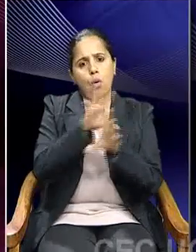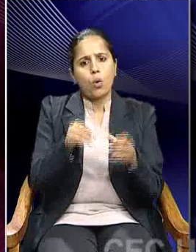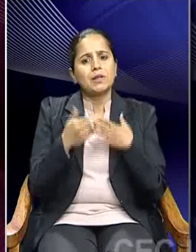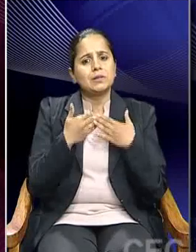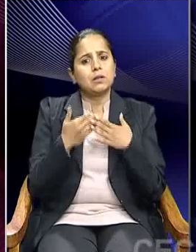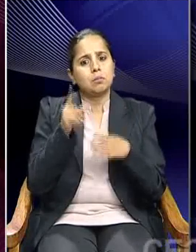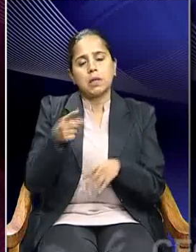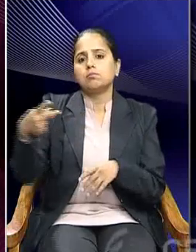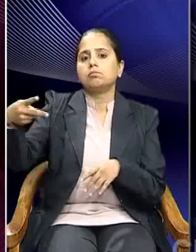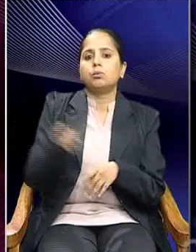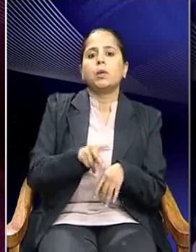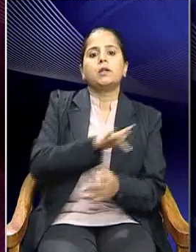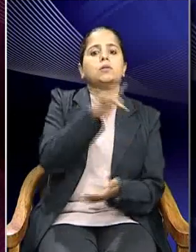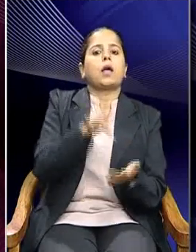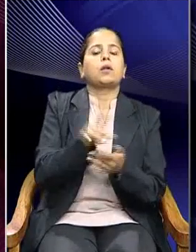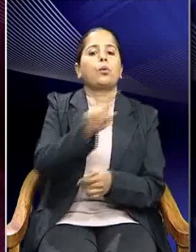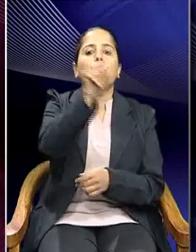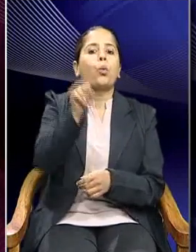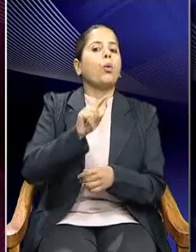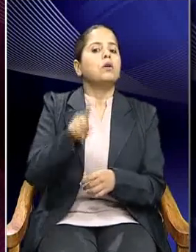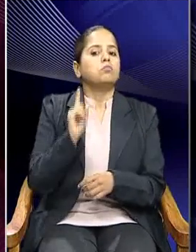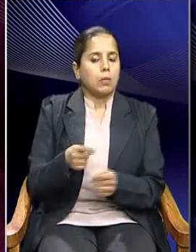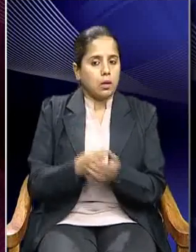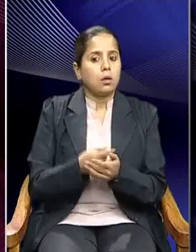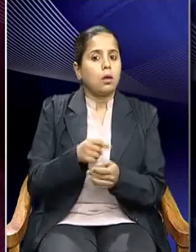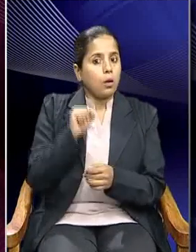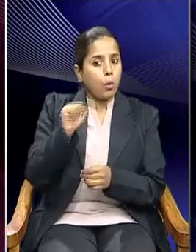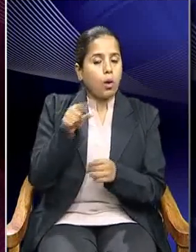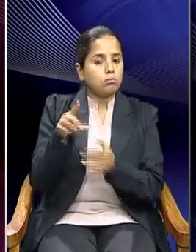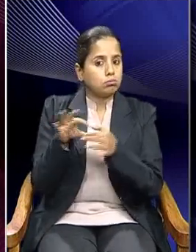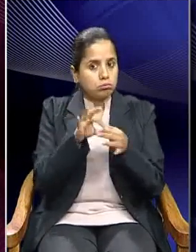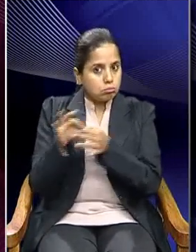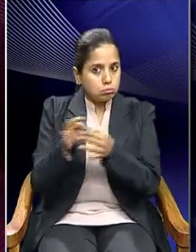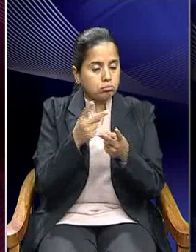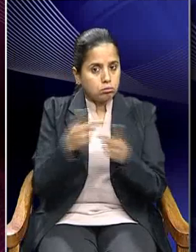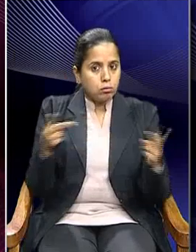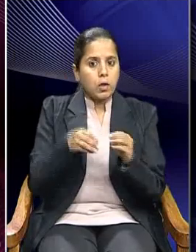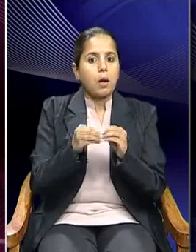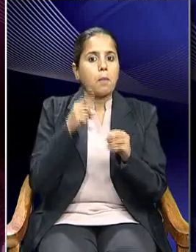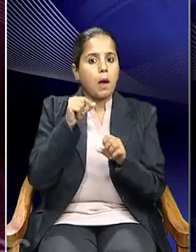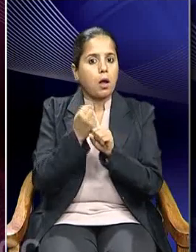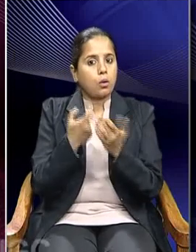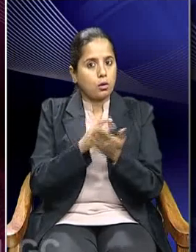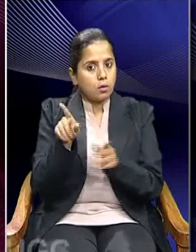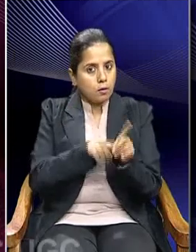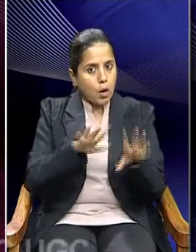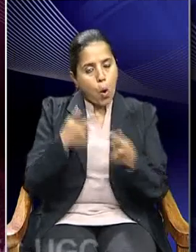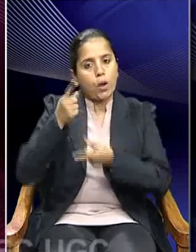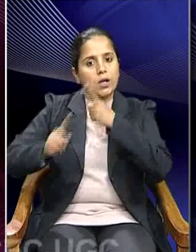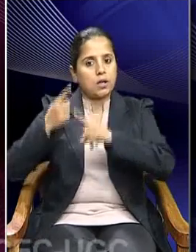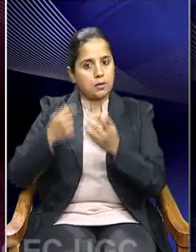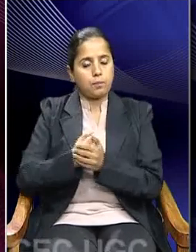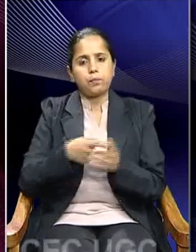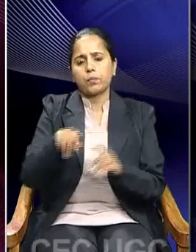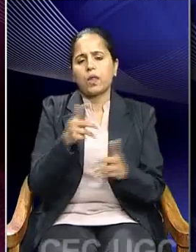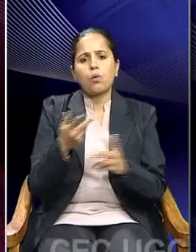come back to the central question of the interrelation between biography and history. So